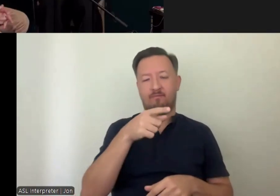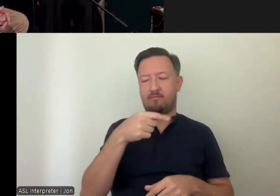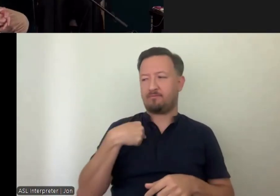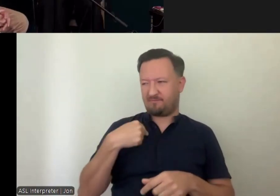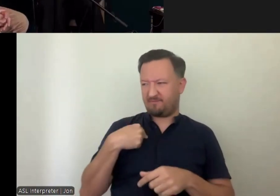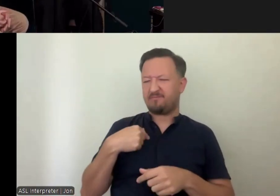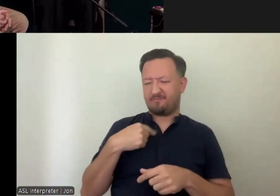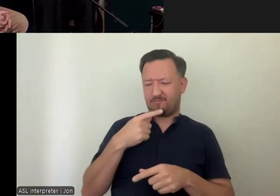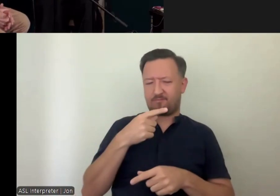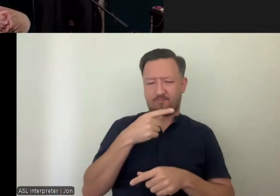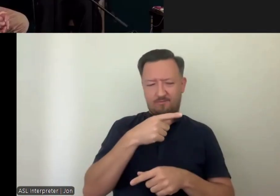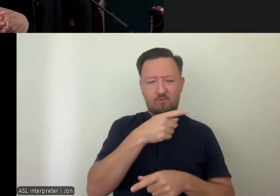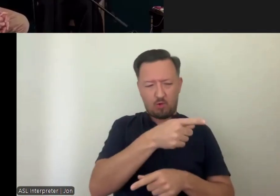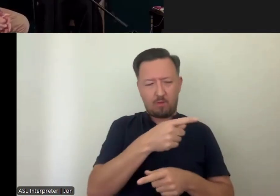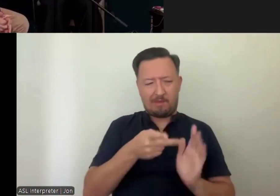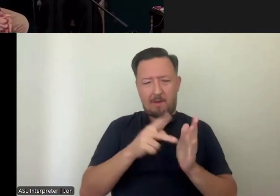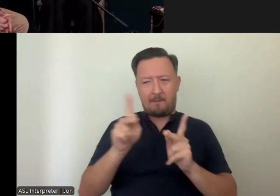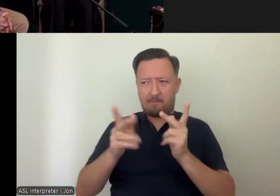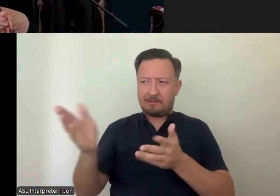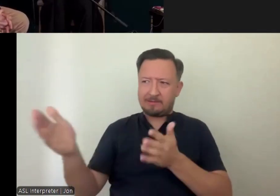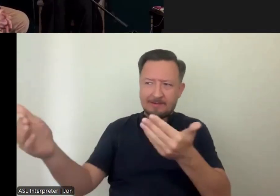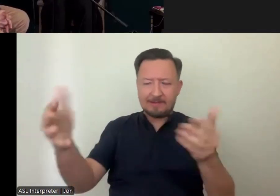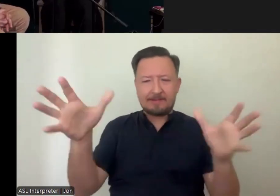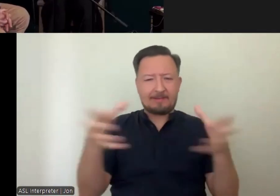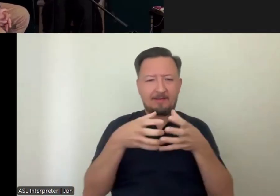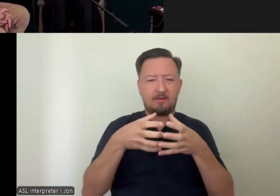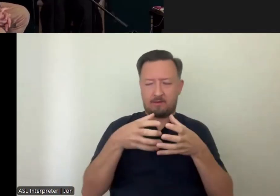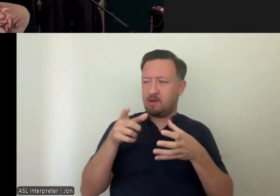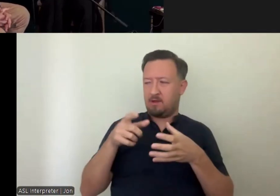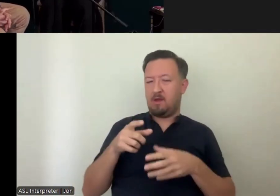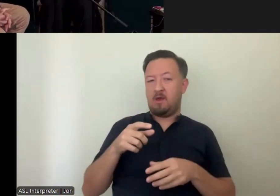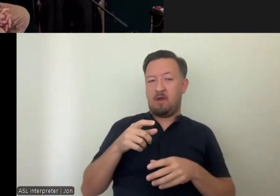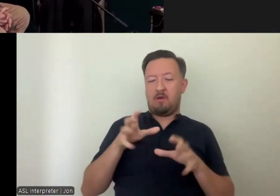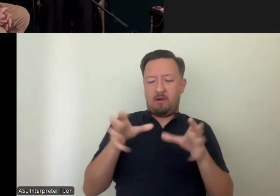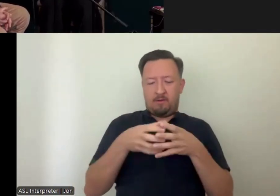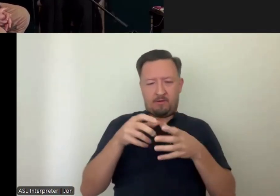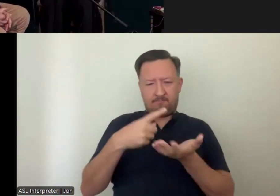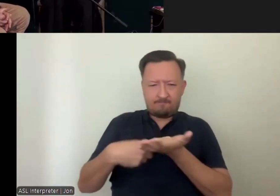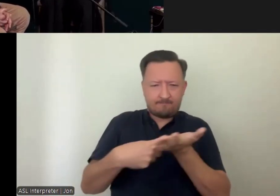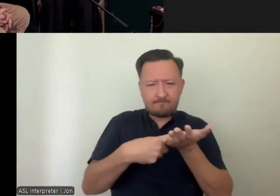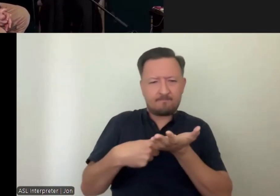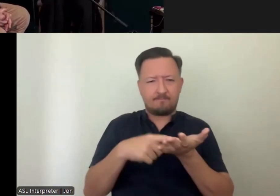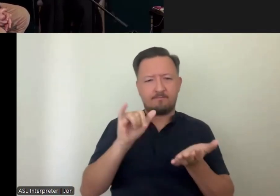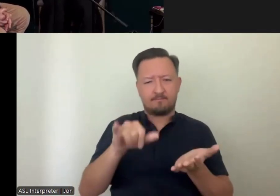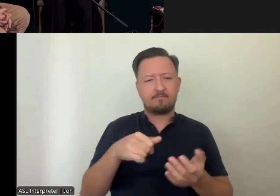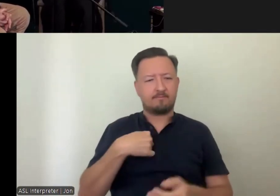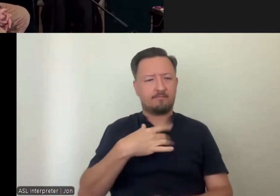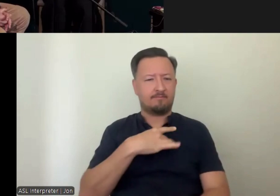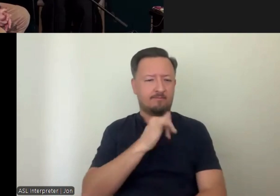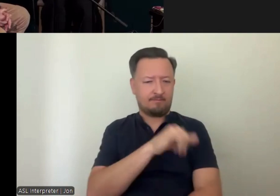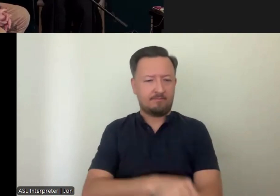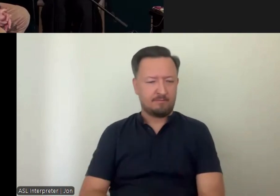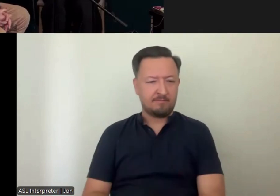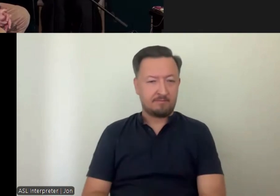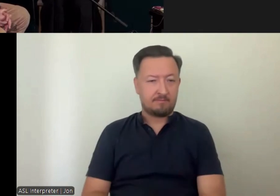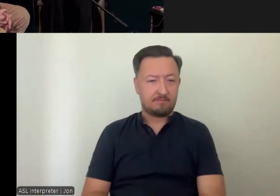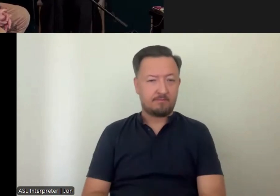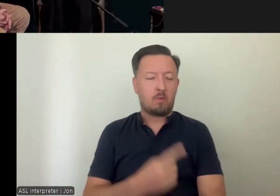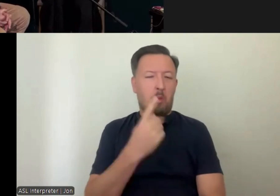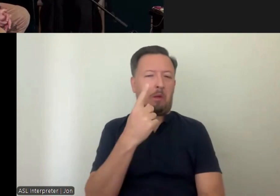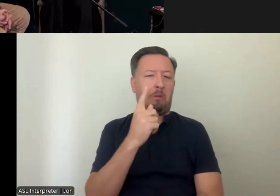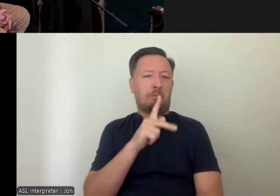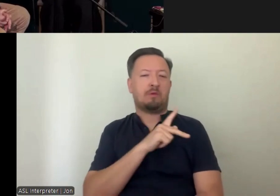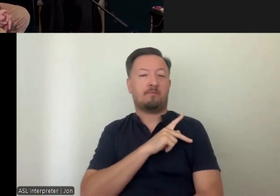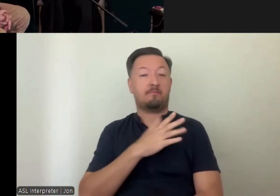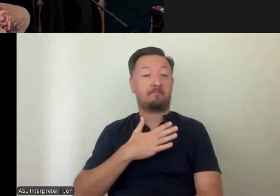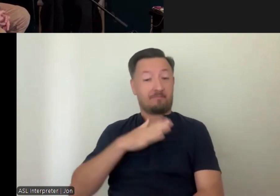sampler, including me, right? But what I really love about that is, and just a quick personal anecdote, my